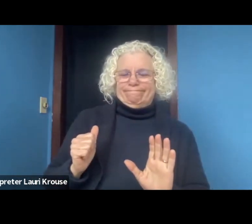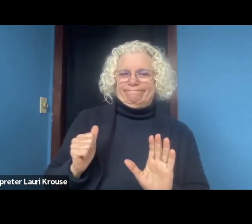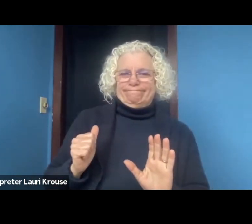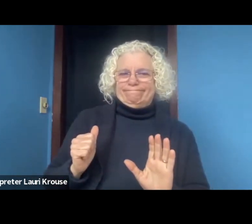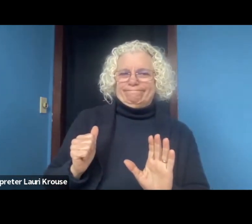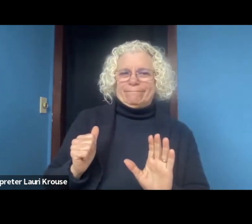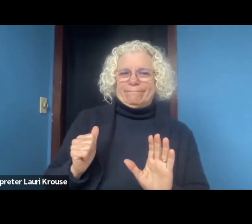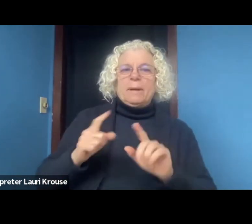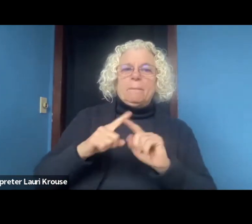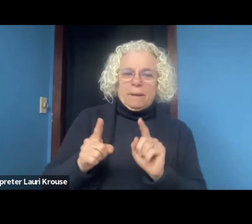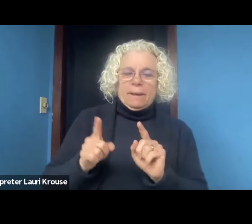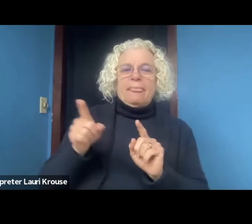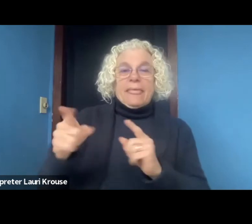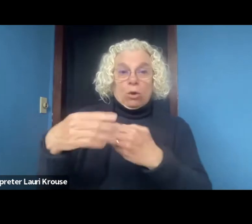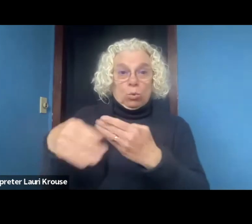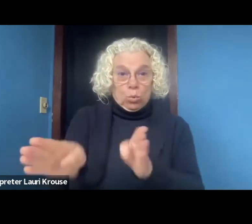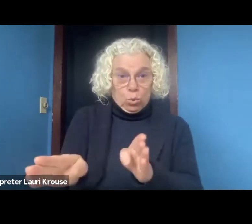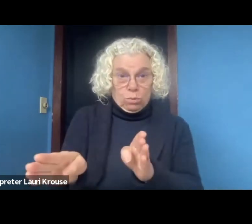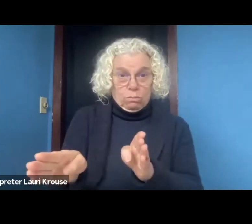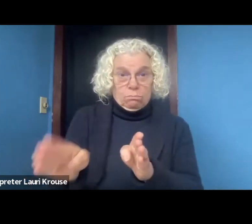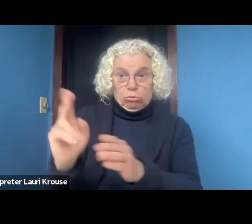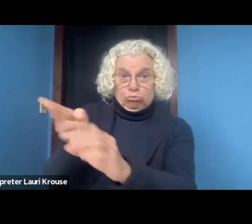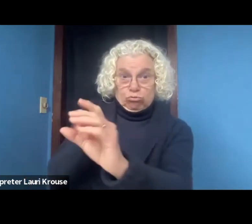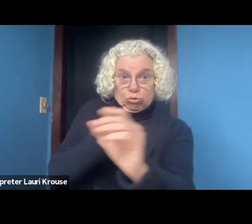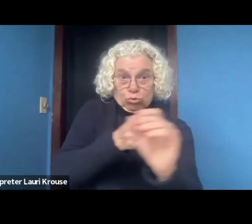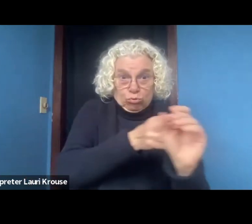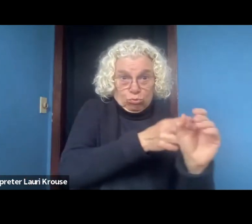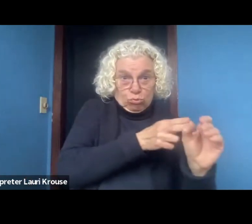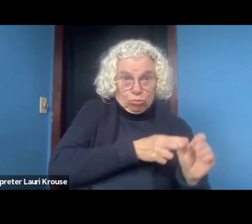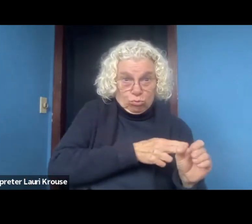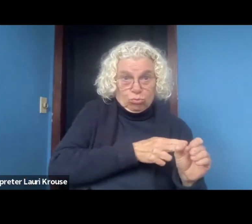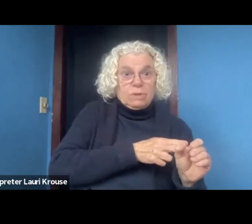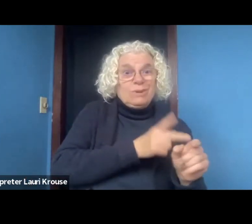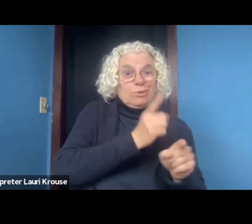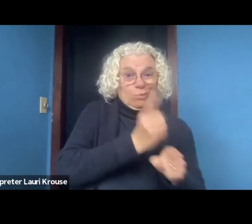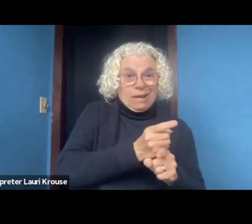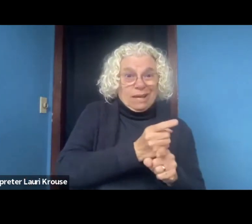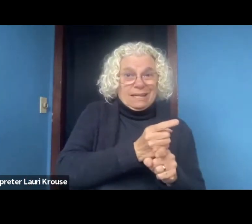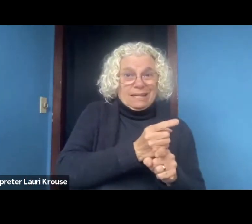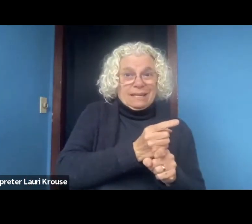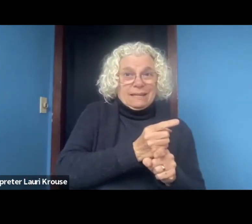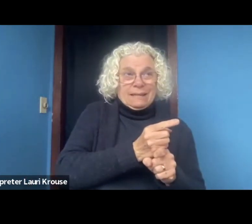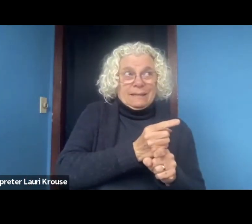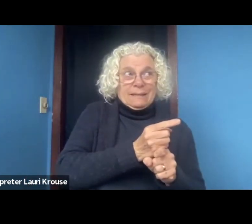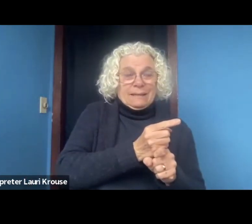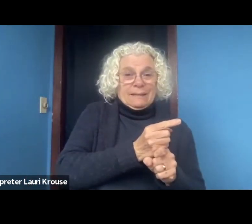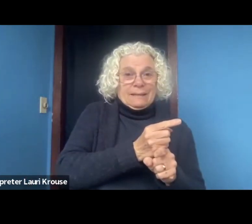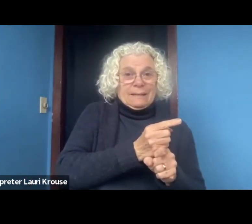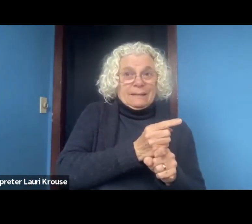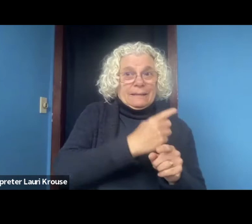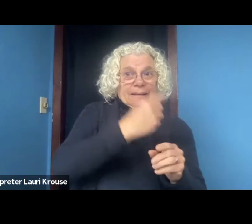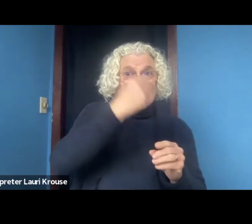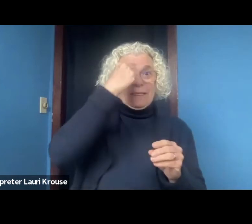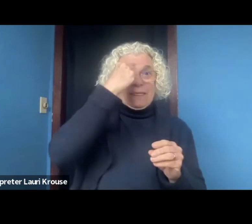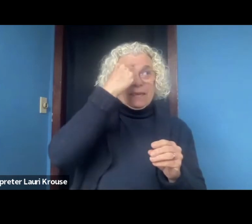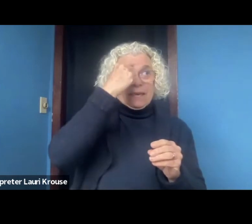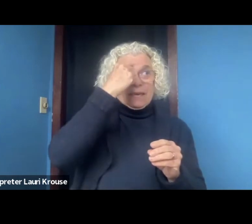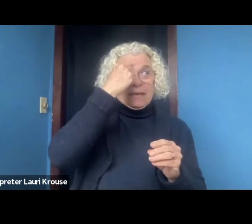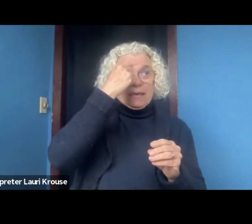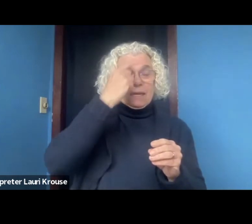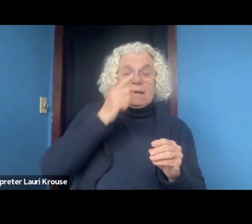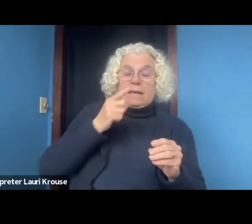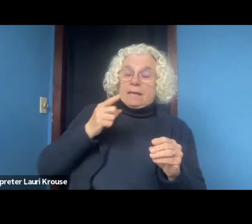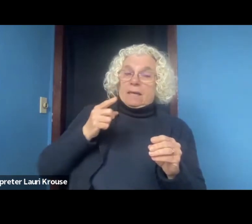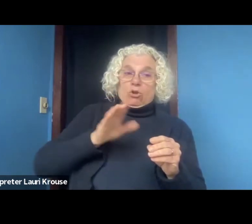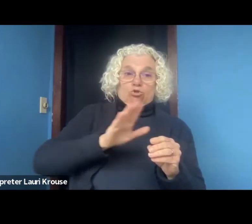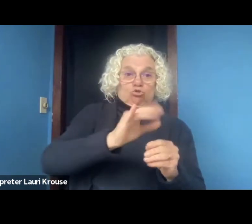but we're going to give you a chance to go into your breakout rooms to adapt So like, even if you want to adapt it for your art form, how